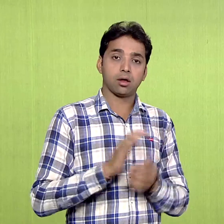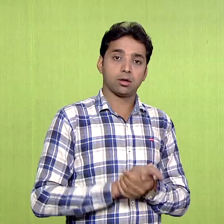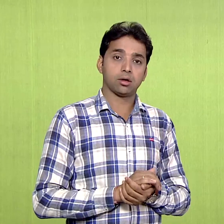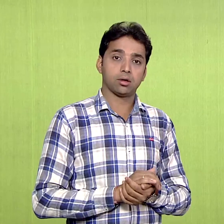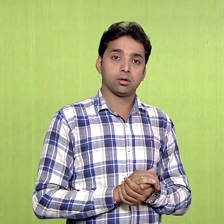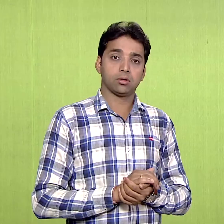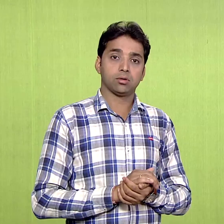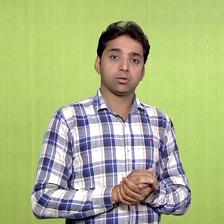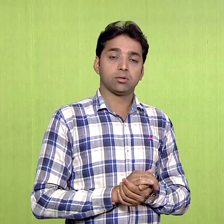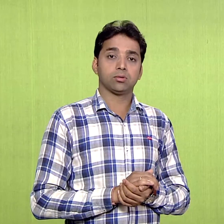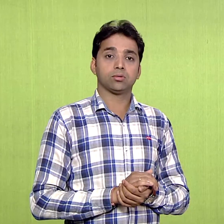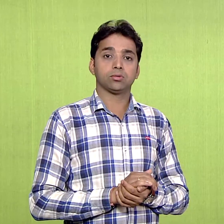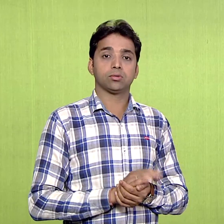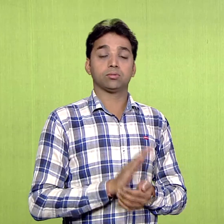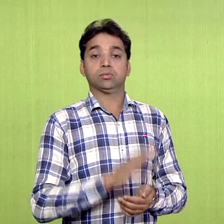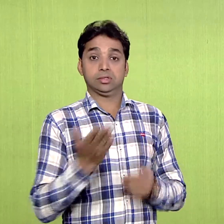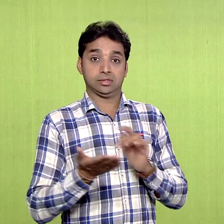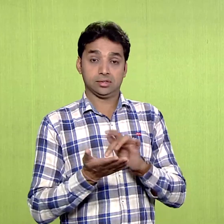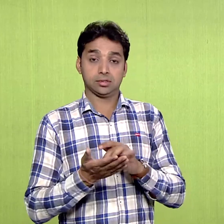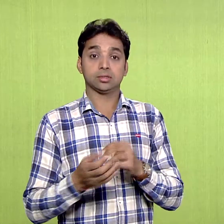The second at Gaya,